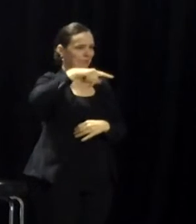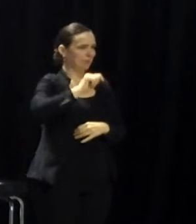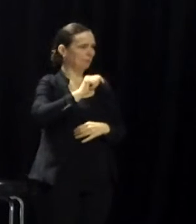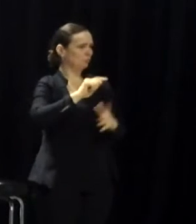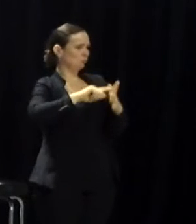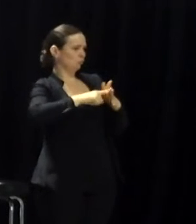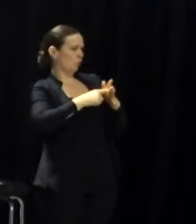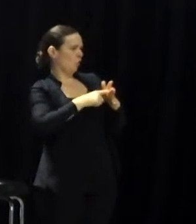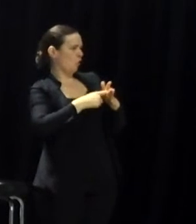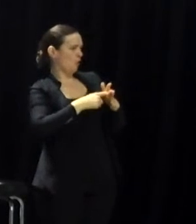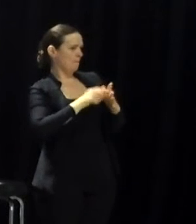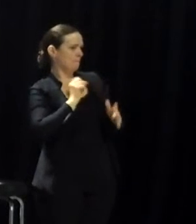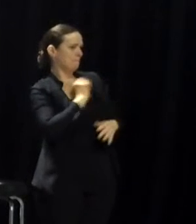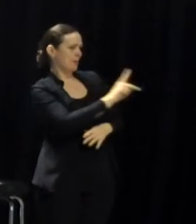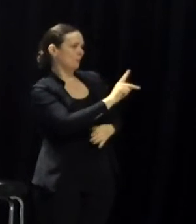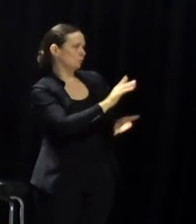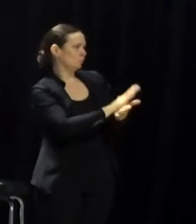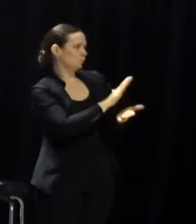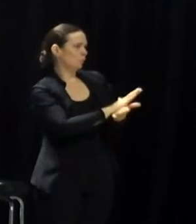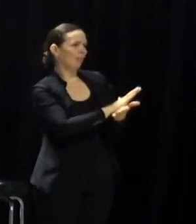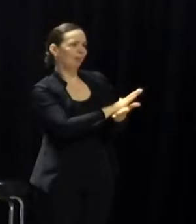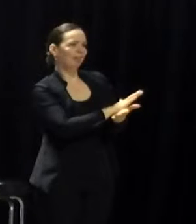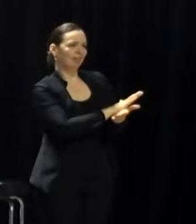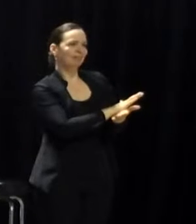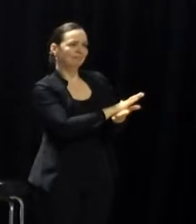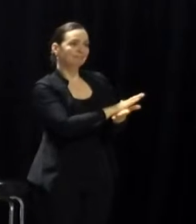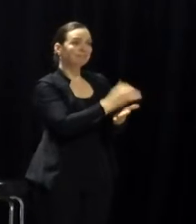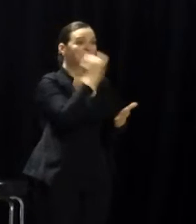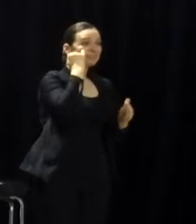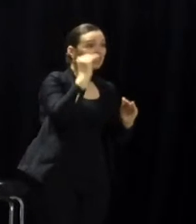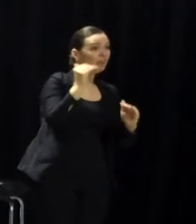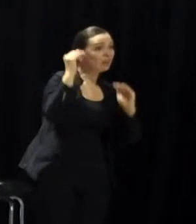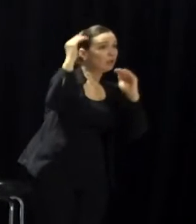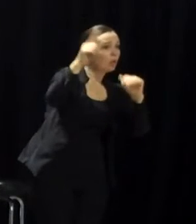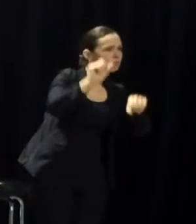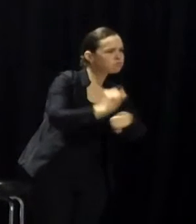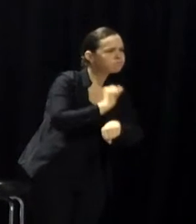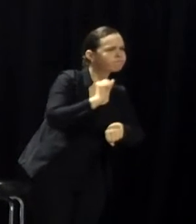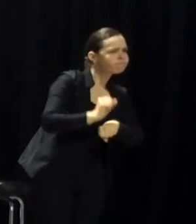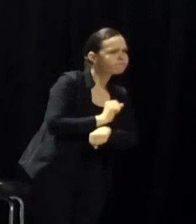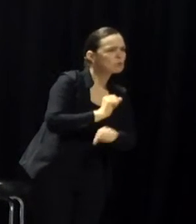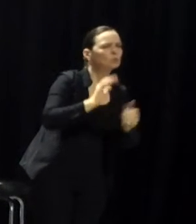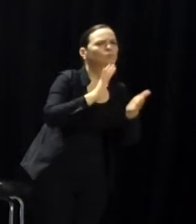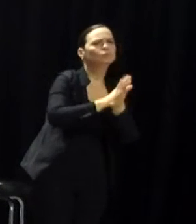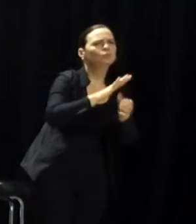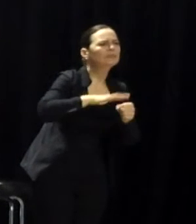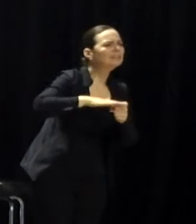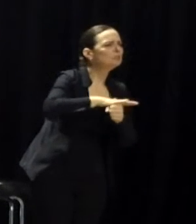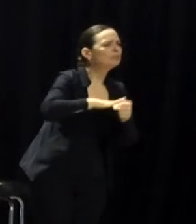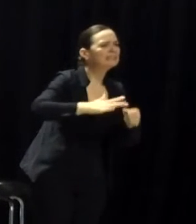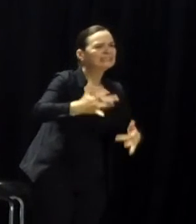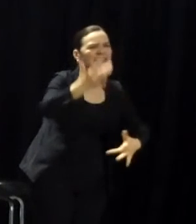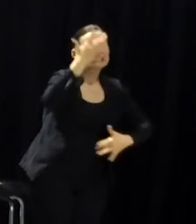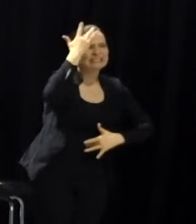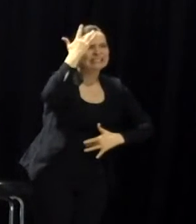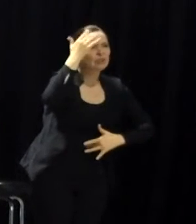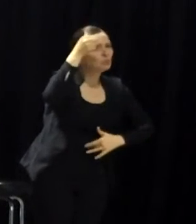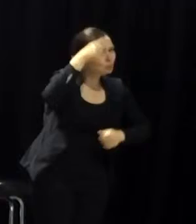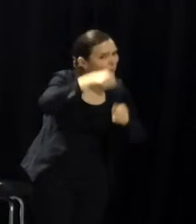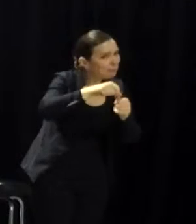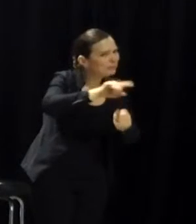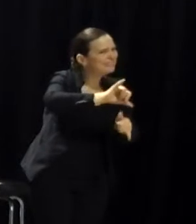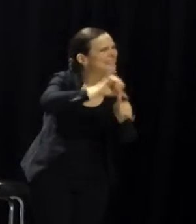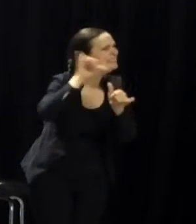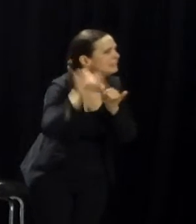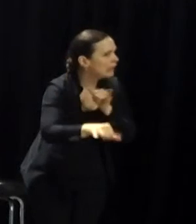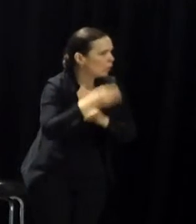for a district and you're sick, you shouldn't be going to work. It's pretty crystal clear. If you're sick, you stay home. If you're a parent and you have a